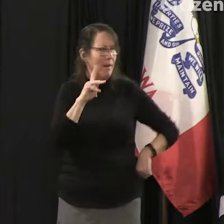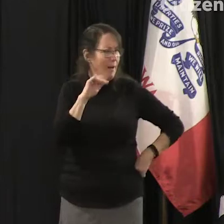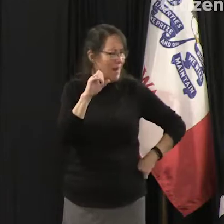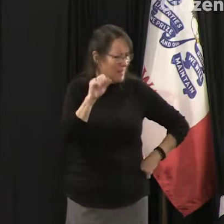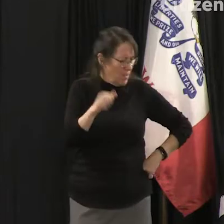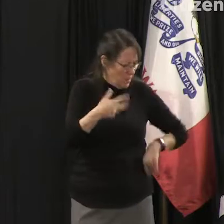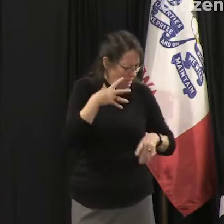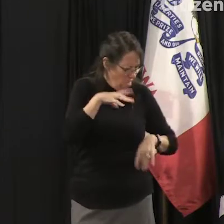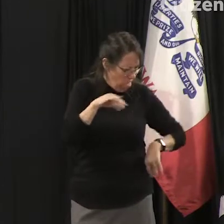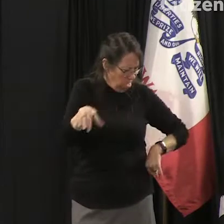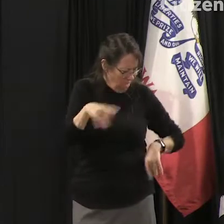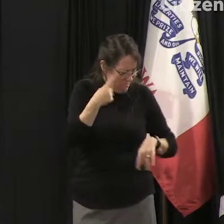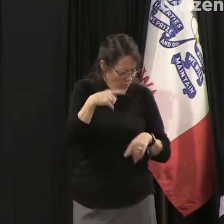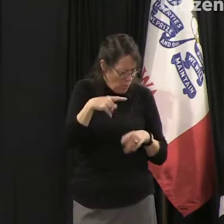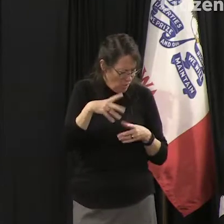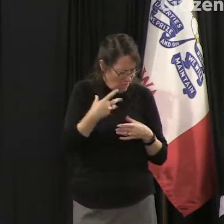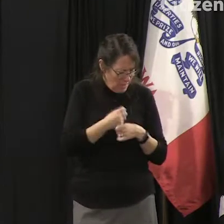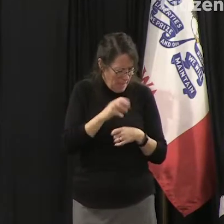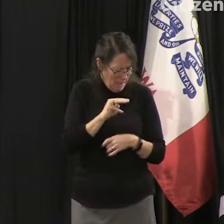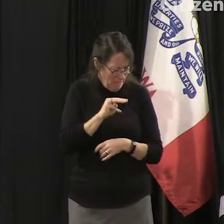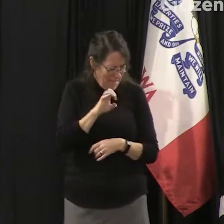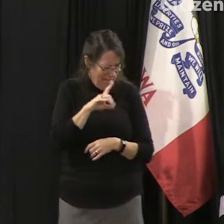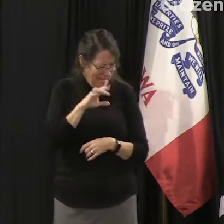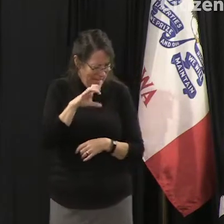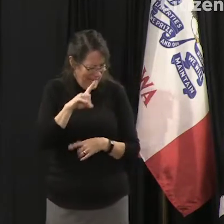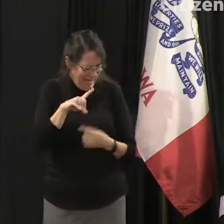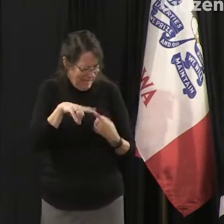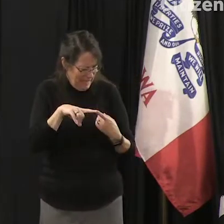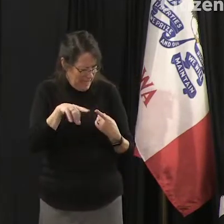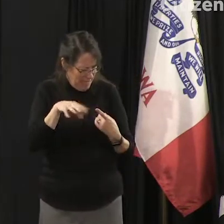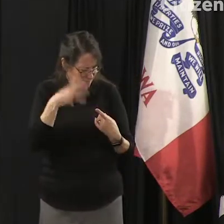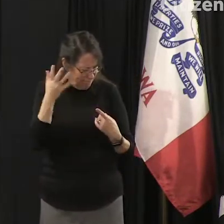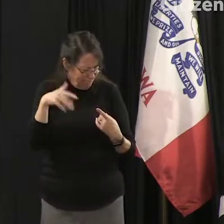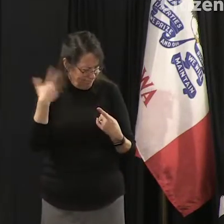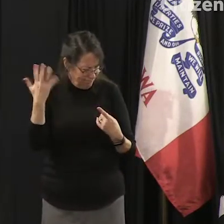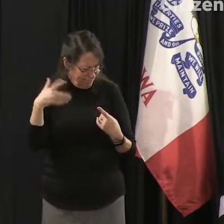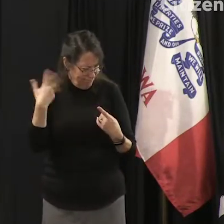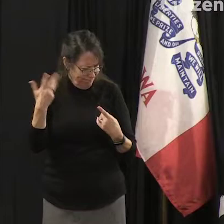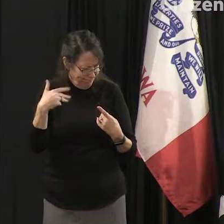even stands for now. The Medicaid